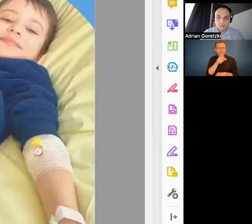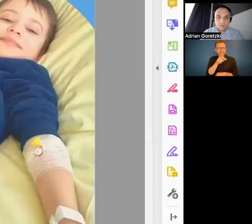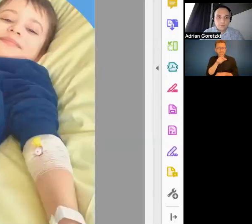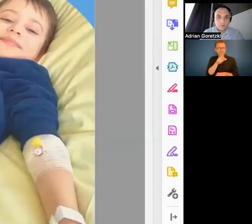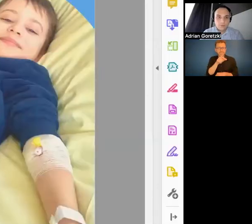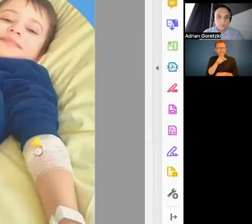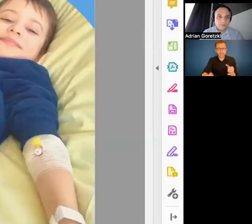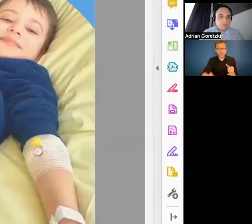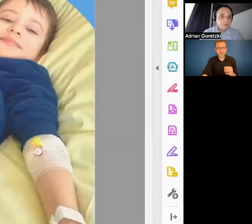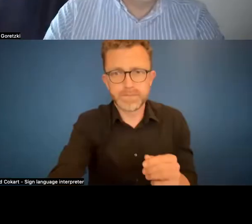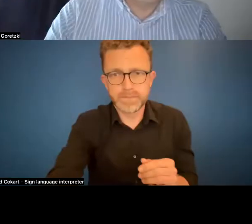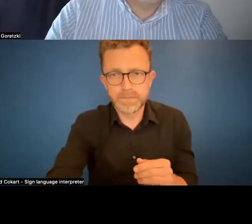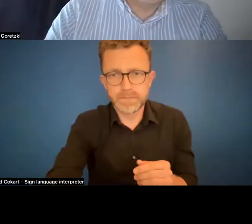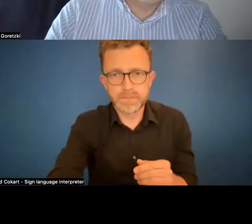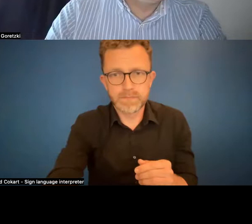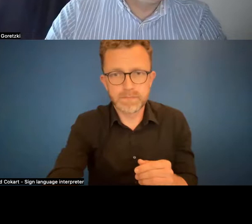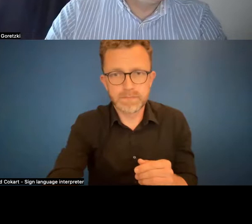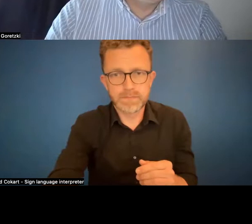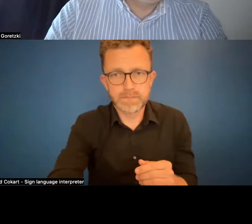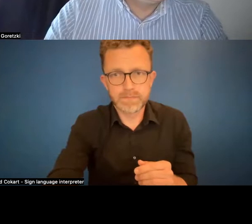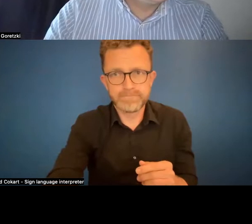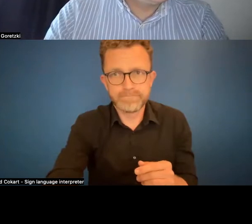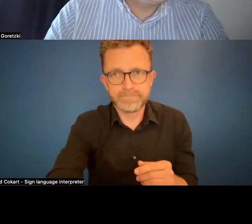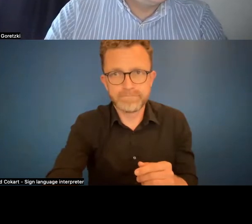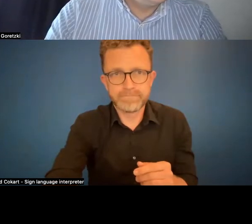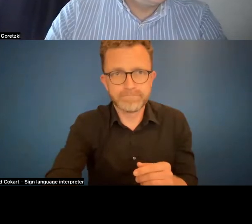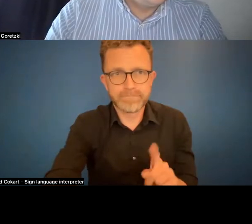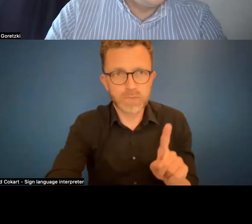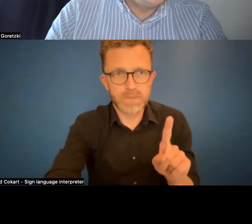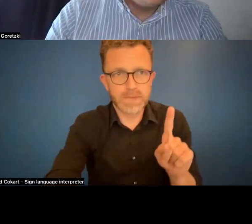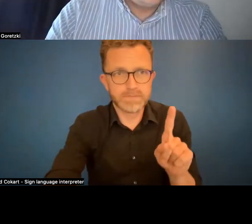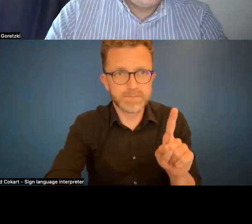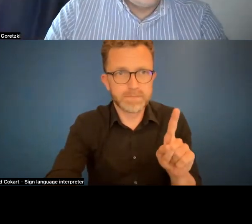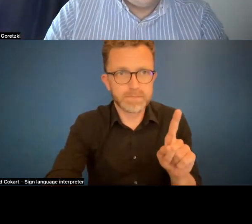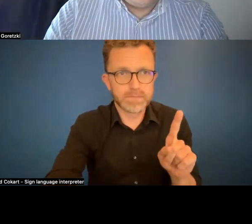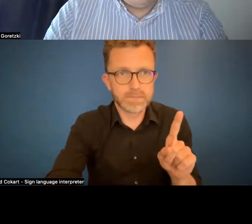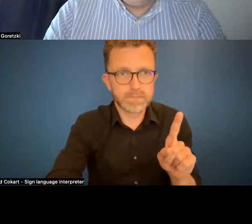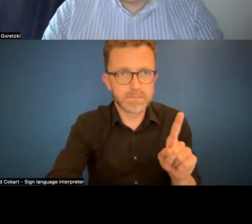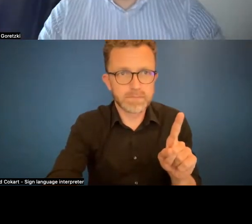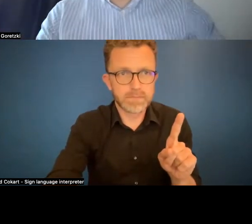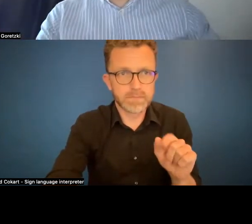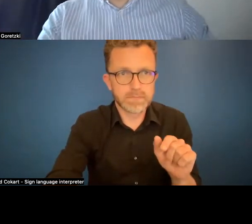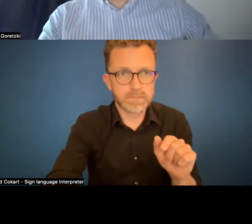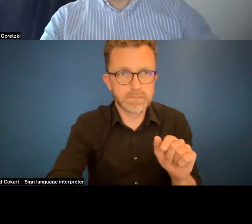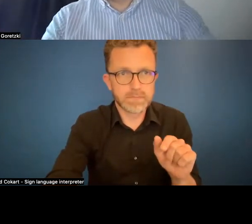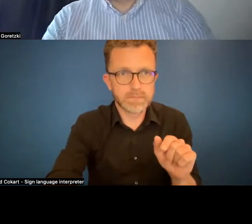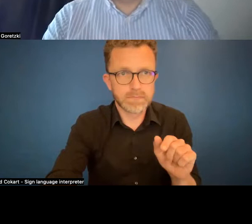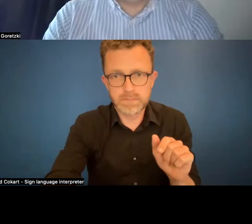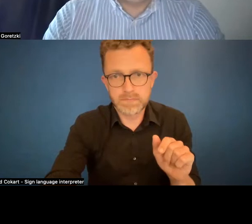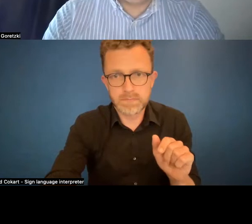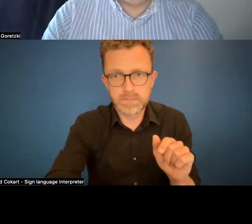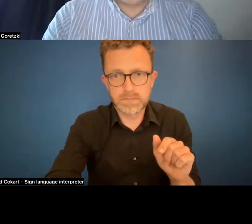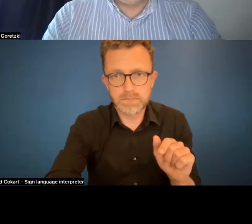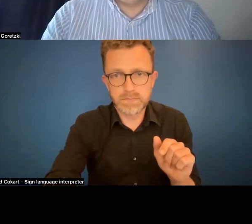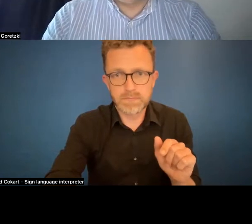the situation. Where's the full screen here? I mean, it's of course a little bit